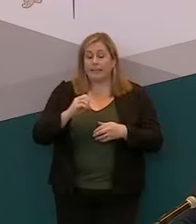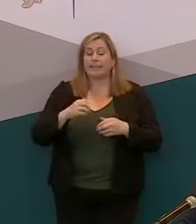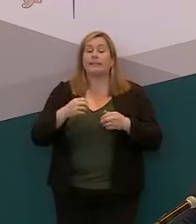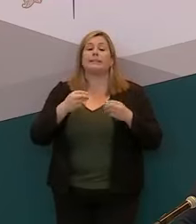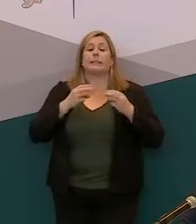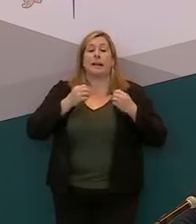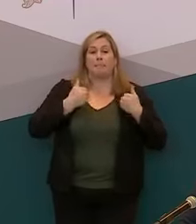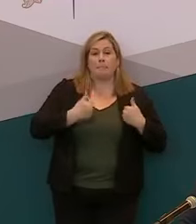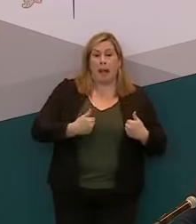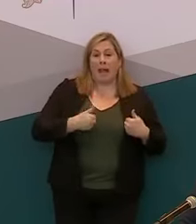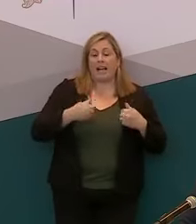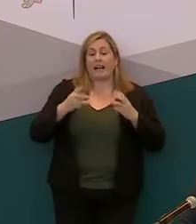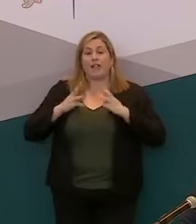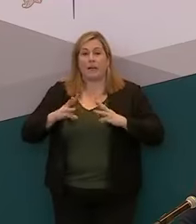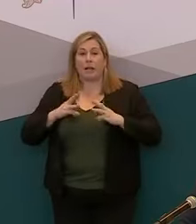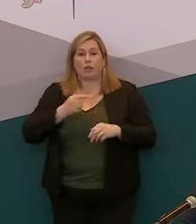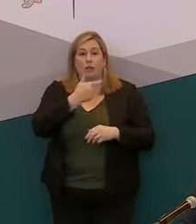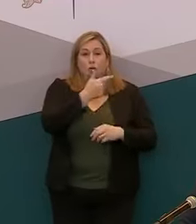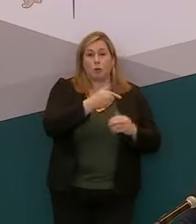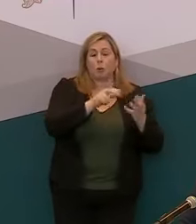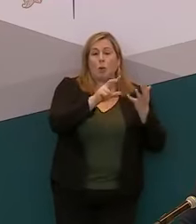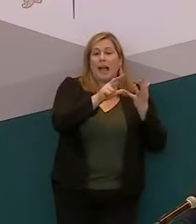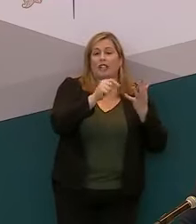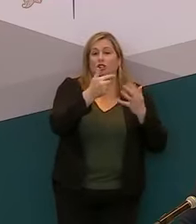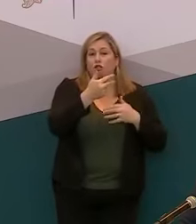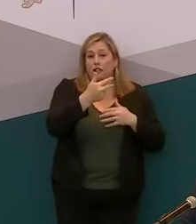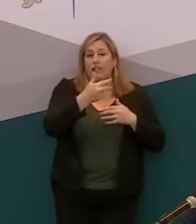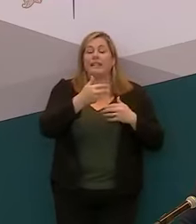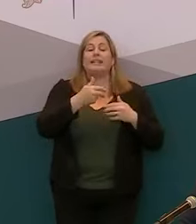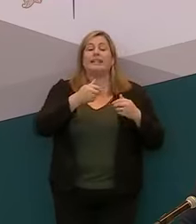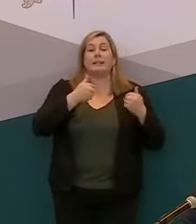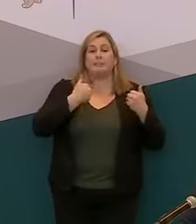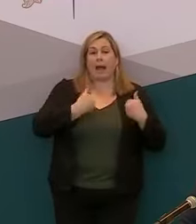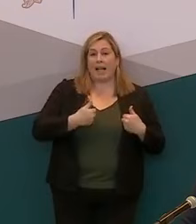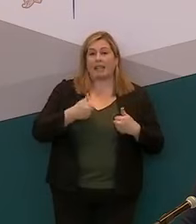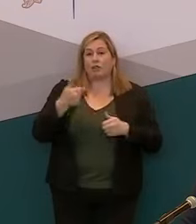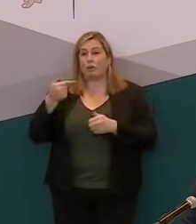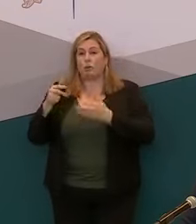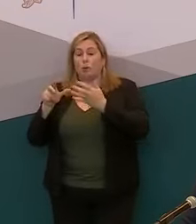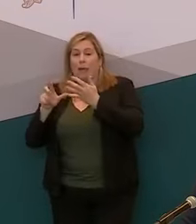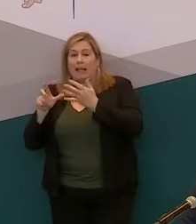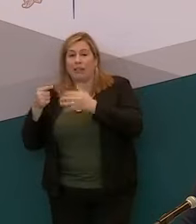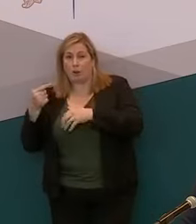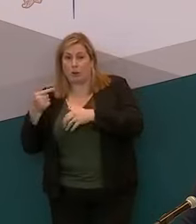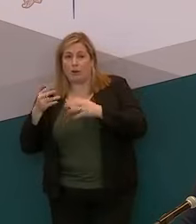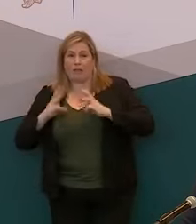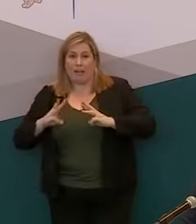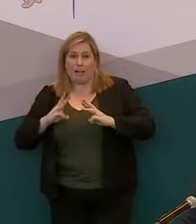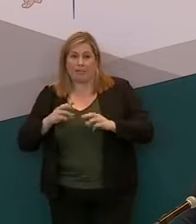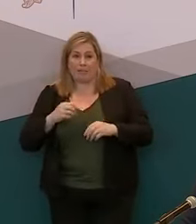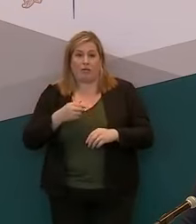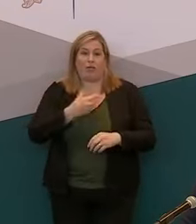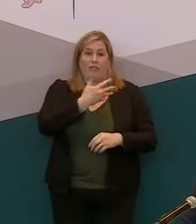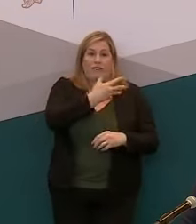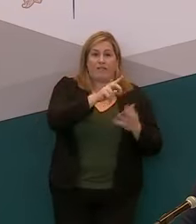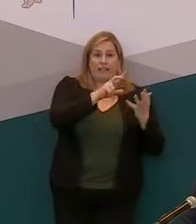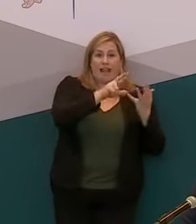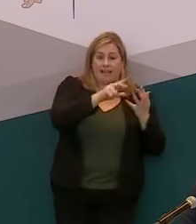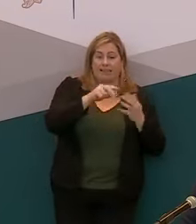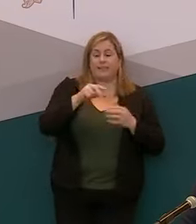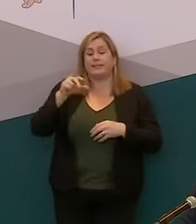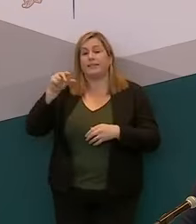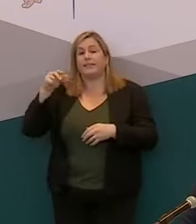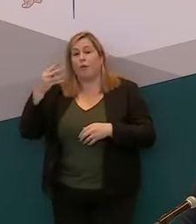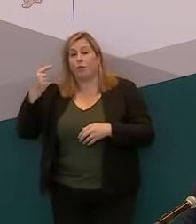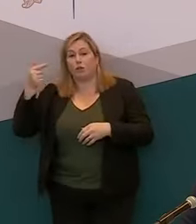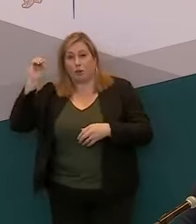is 283 males, 203 females. That's 58% to 42%. The median